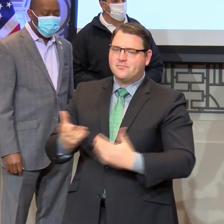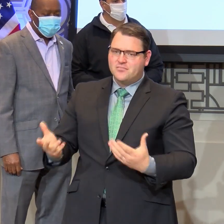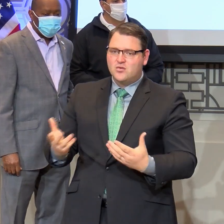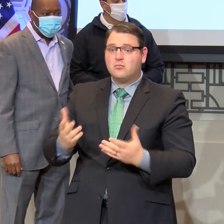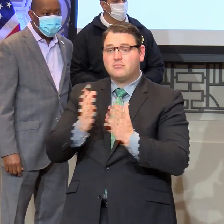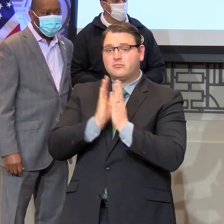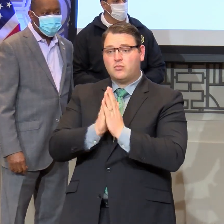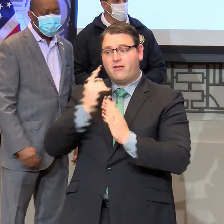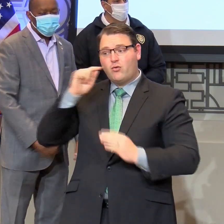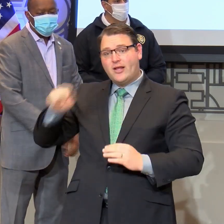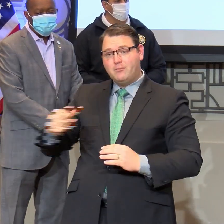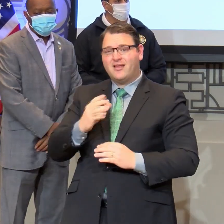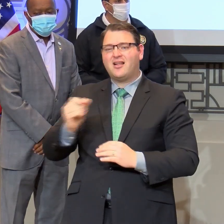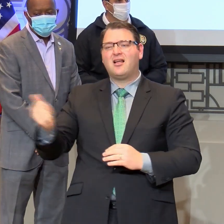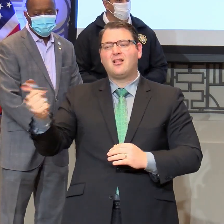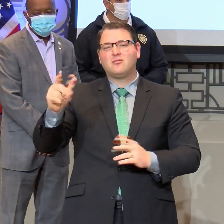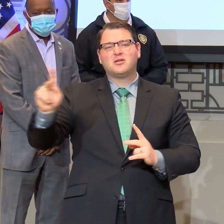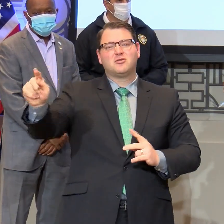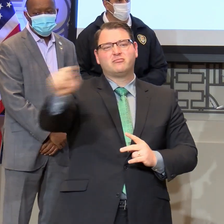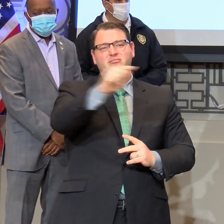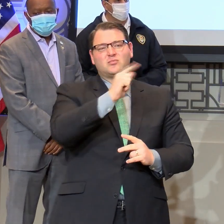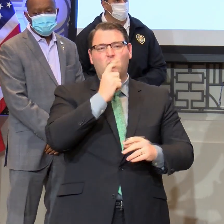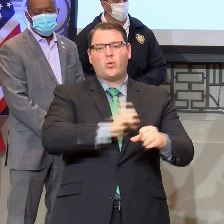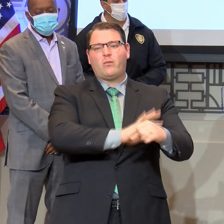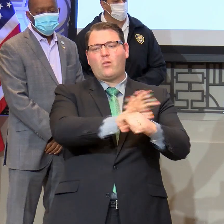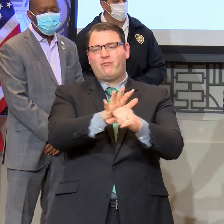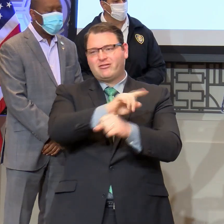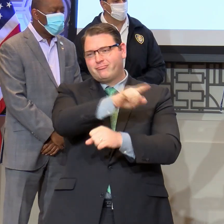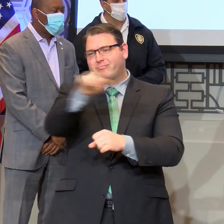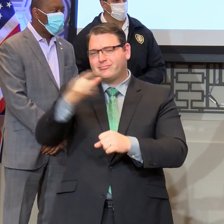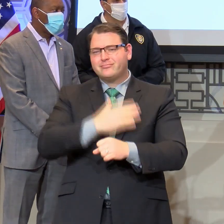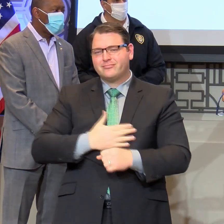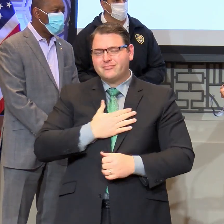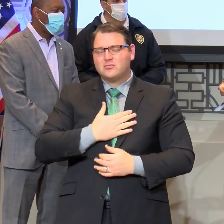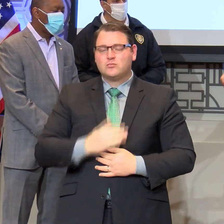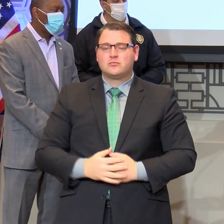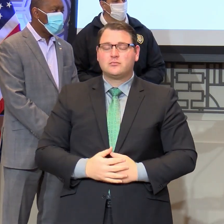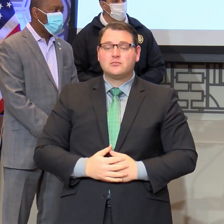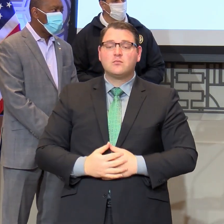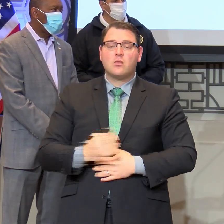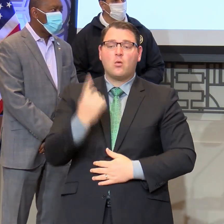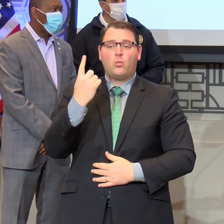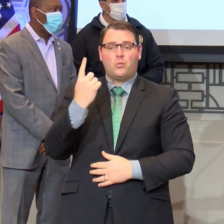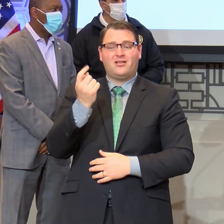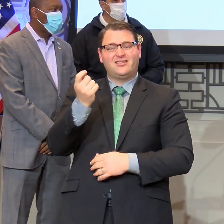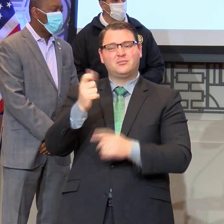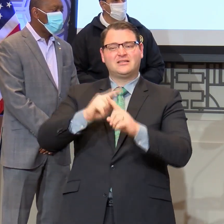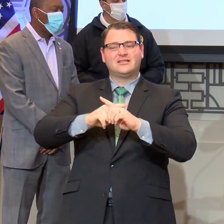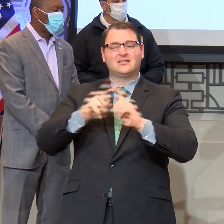want to report today, the only change we have in terms of our folks that are out on